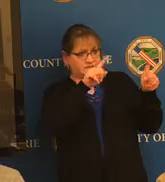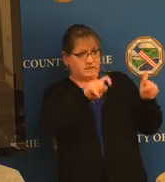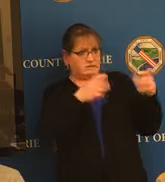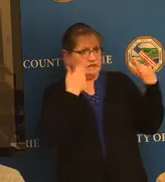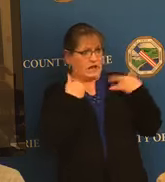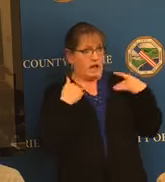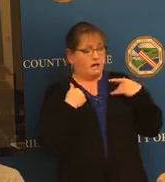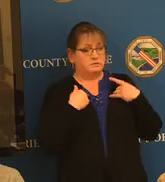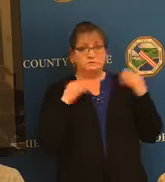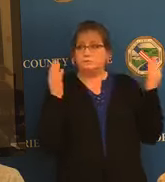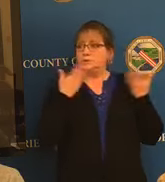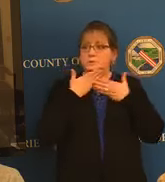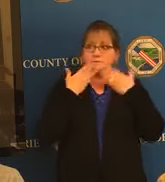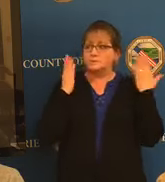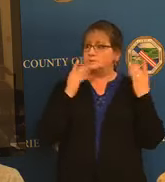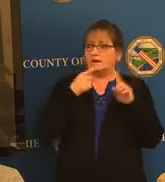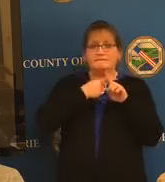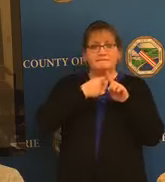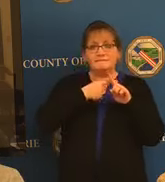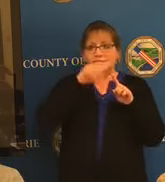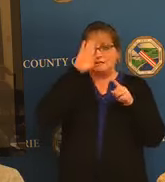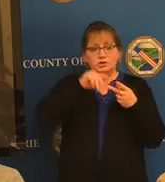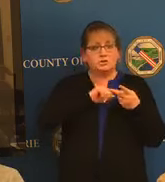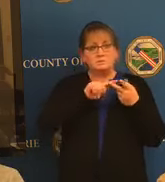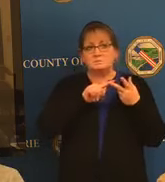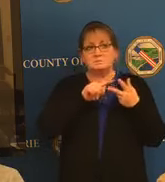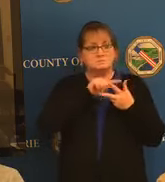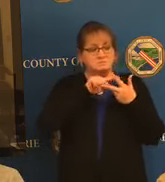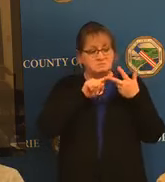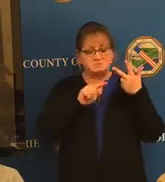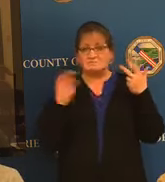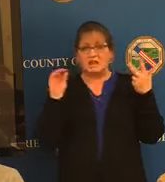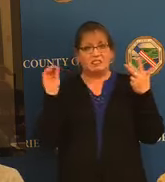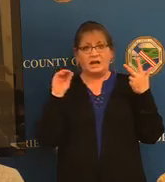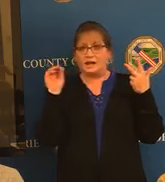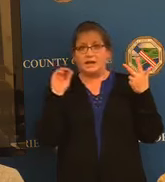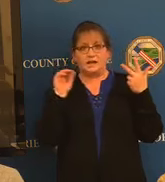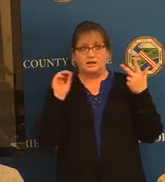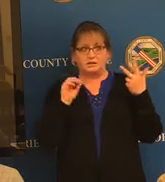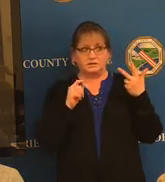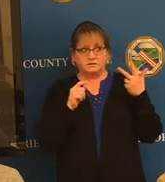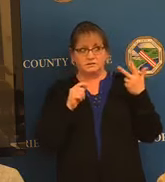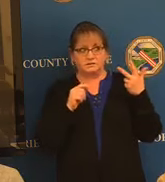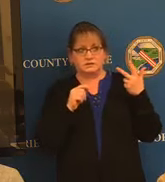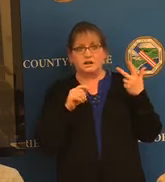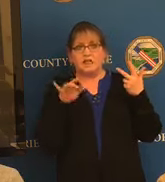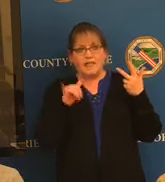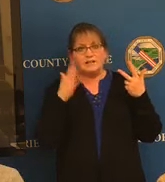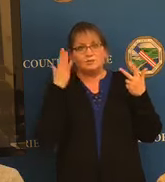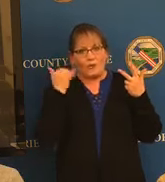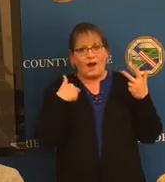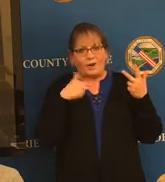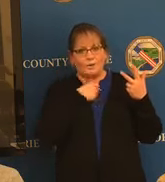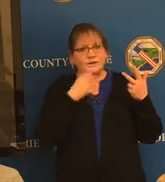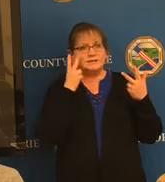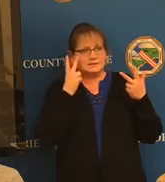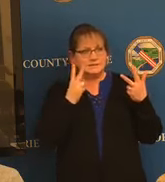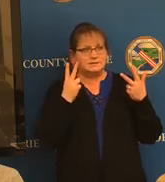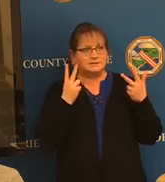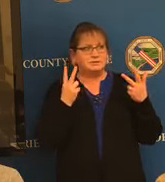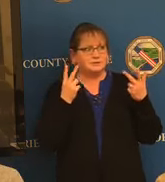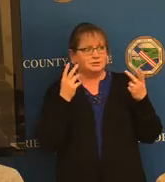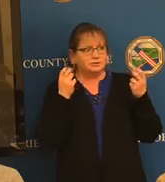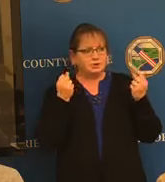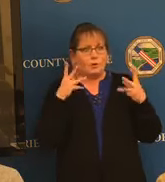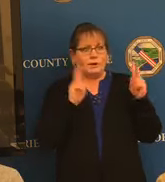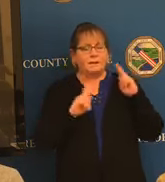test and they do not have a fever or other symptoms that are suggestive of COVID-19. That's why we're seeing so much community